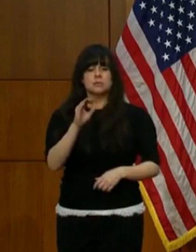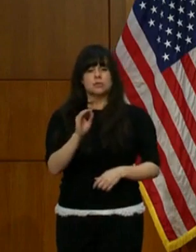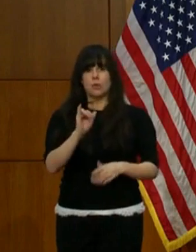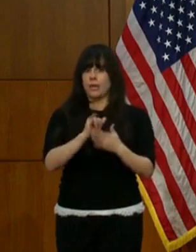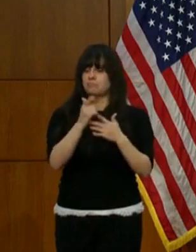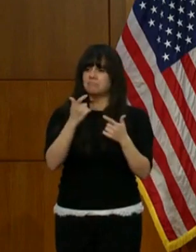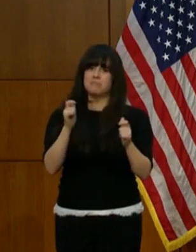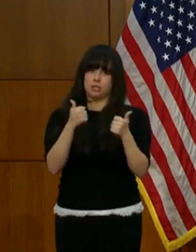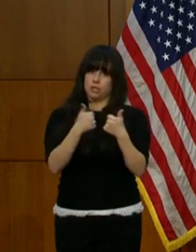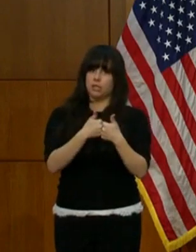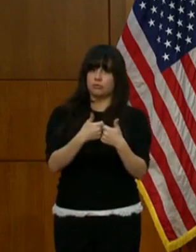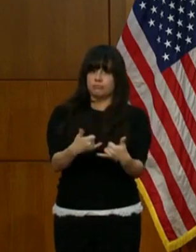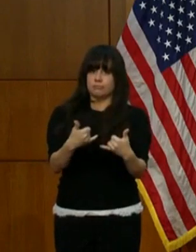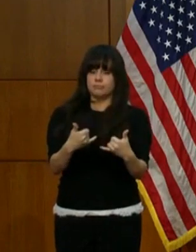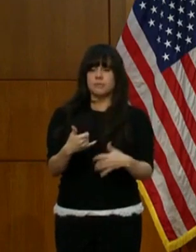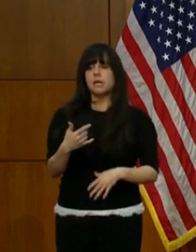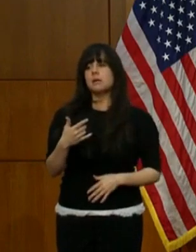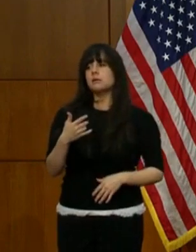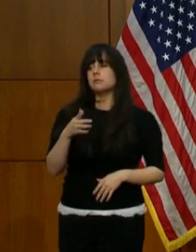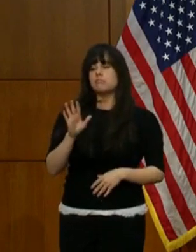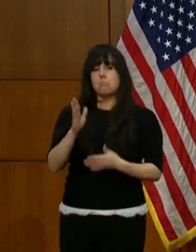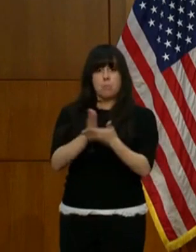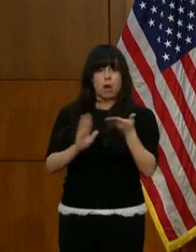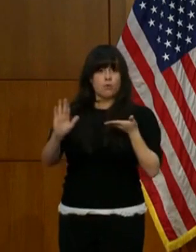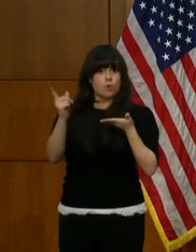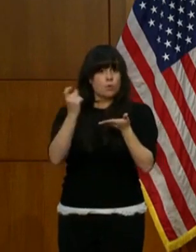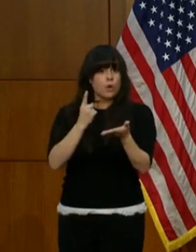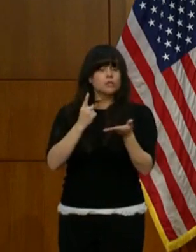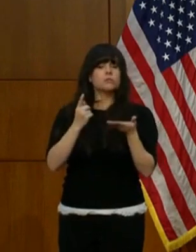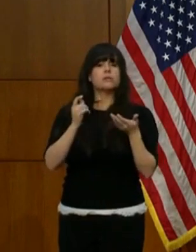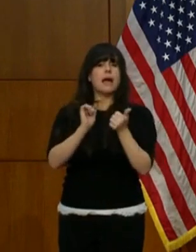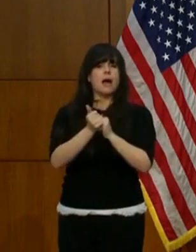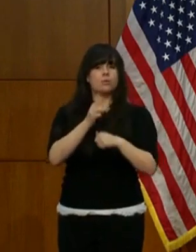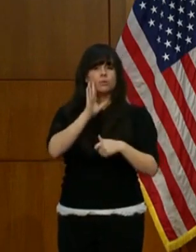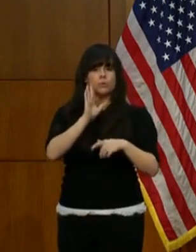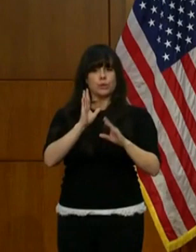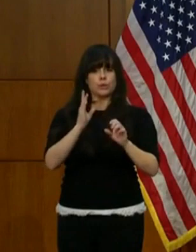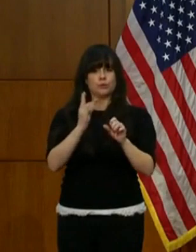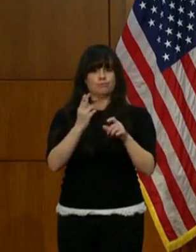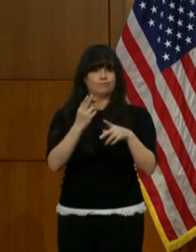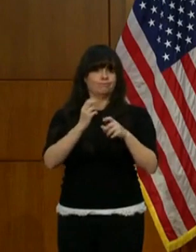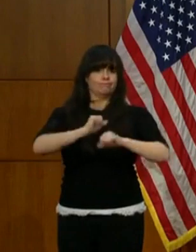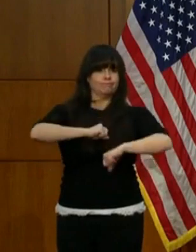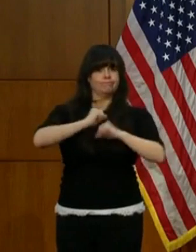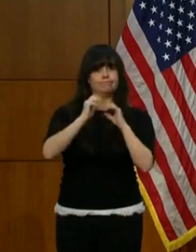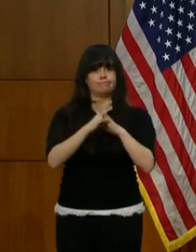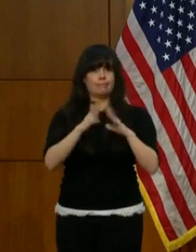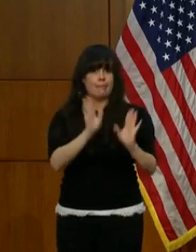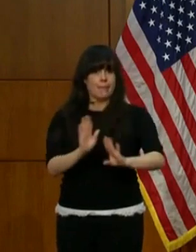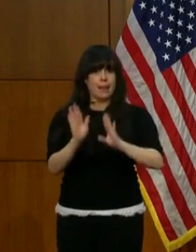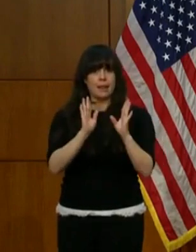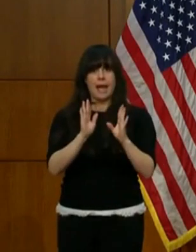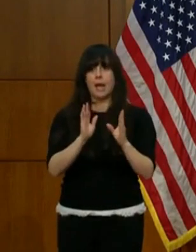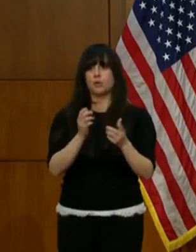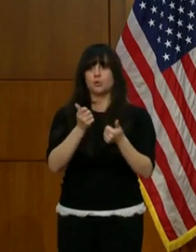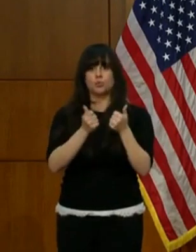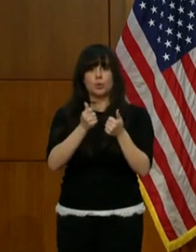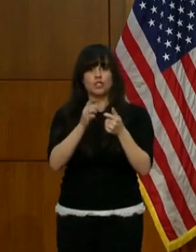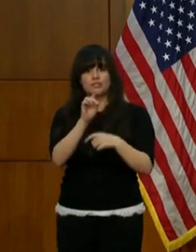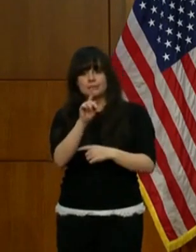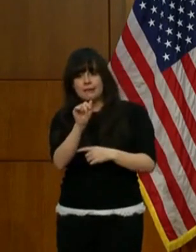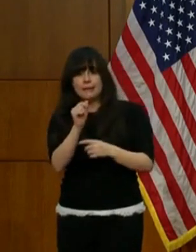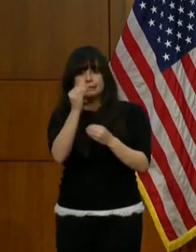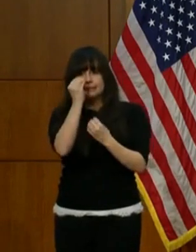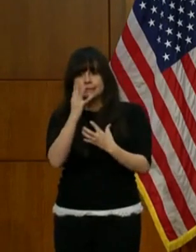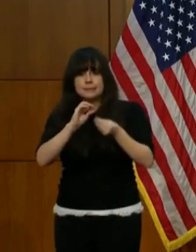looking at, and I think part of your question was what measures, what data do we follow to make these determinations